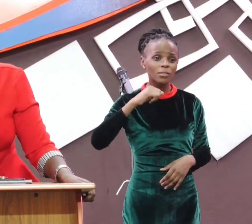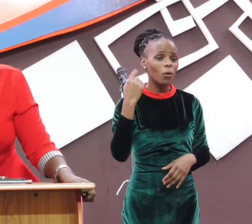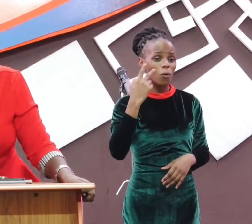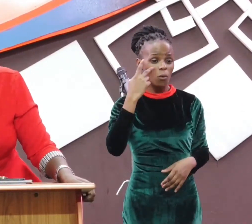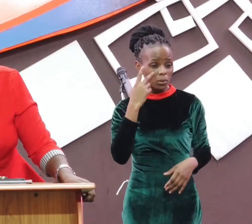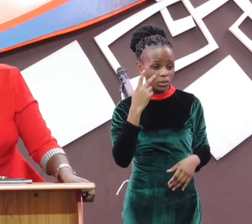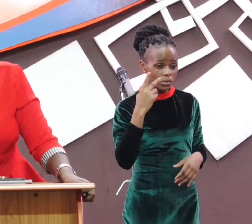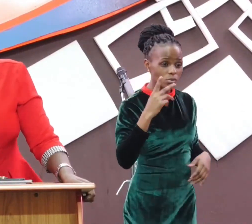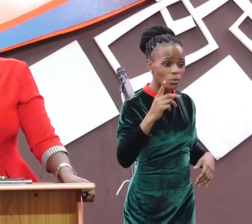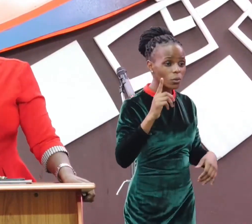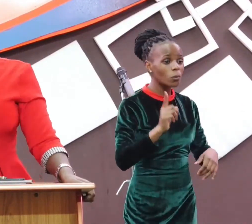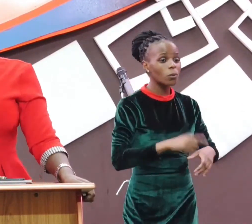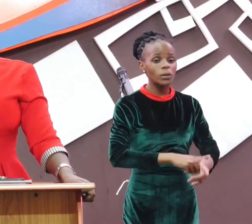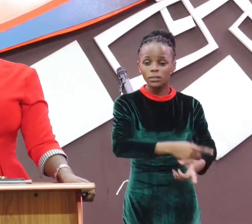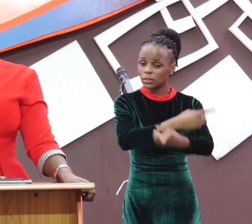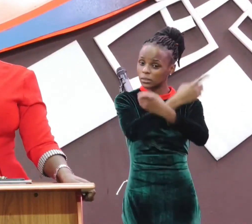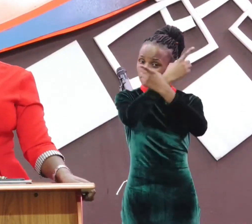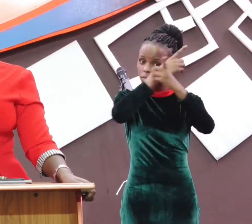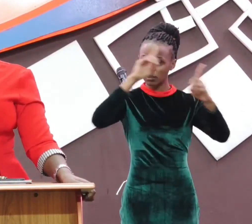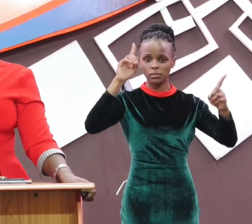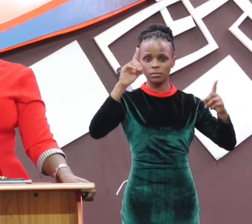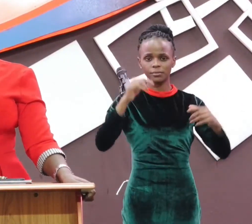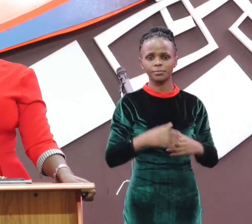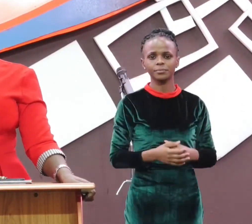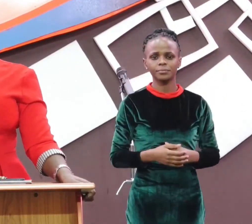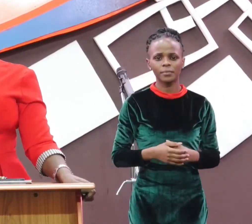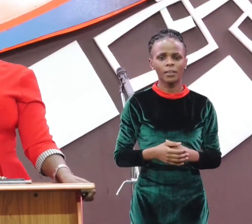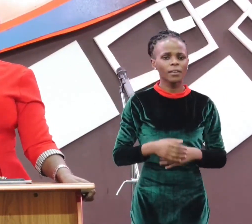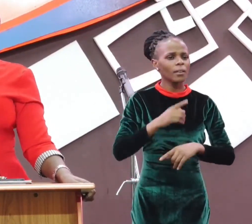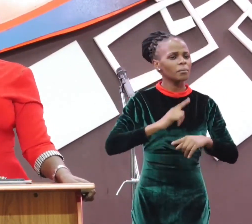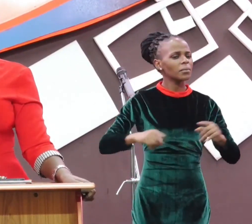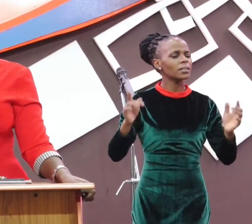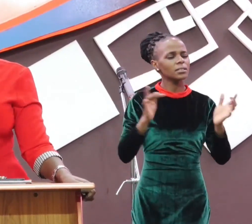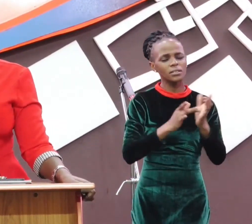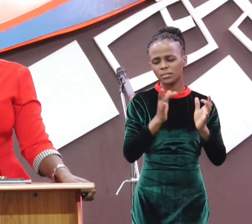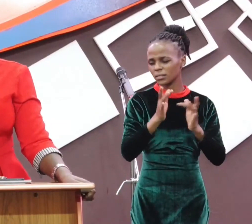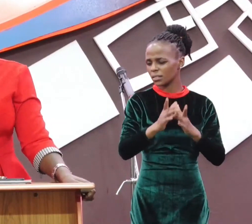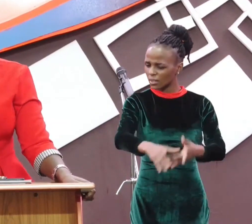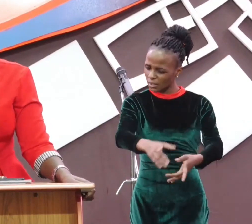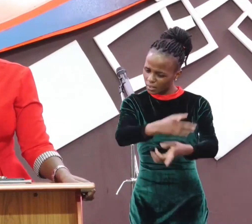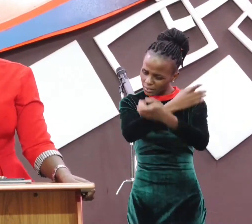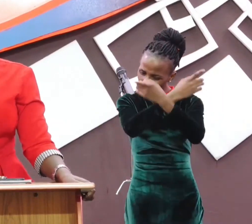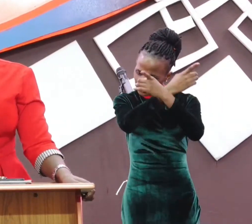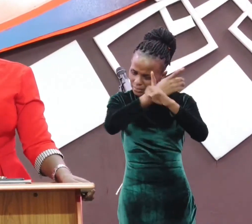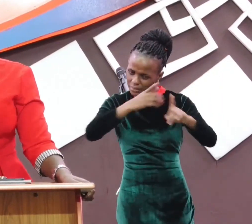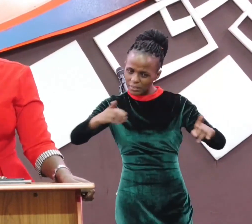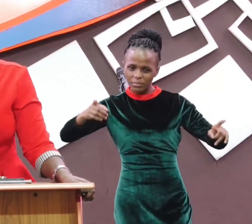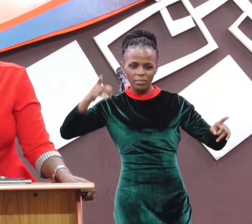just saw when Jesus had saved me. But